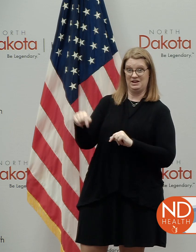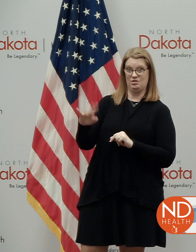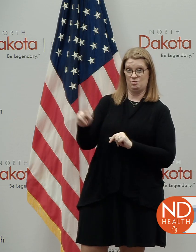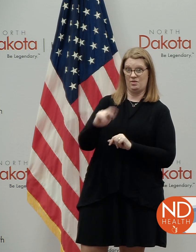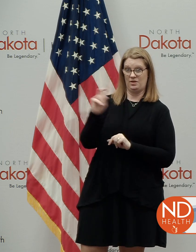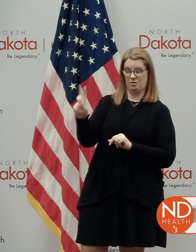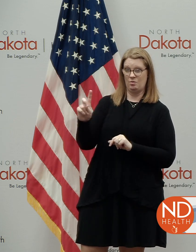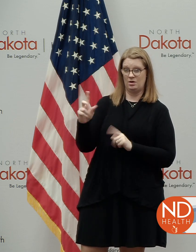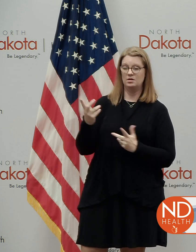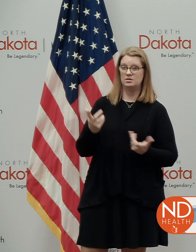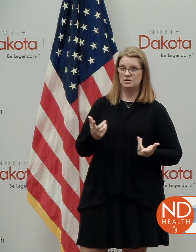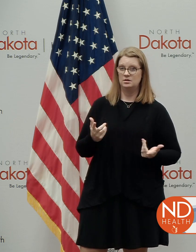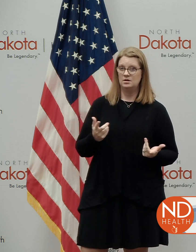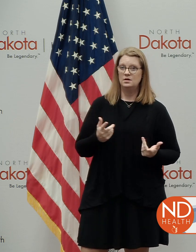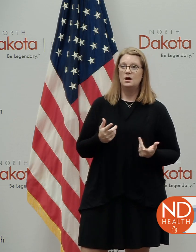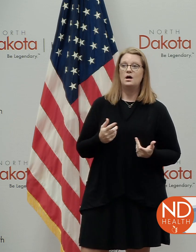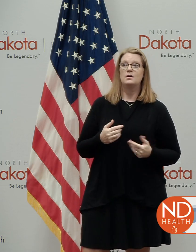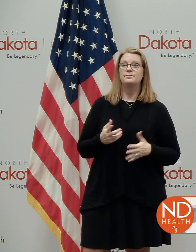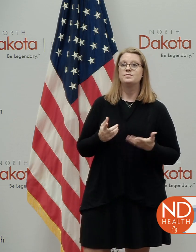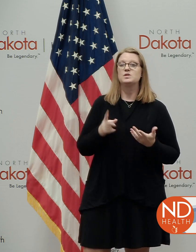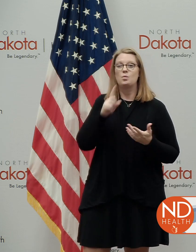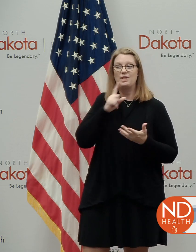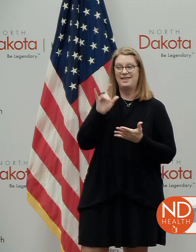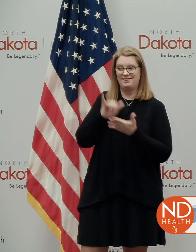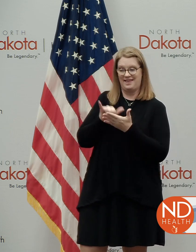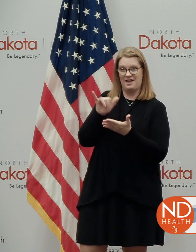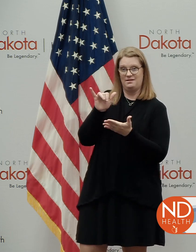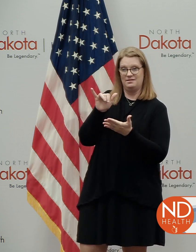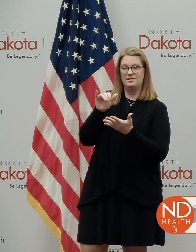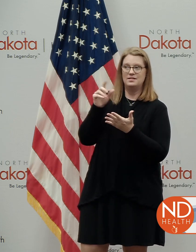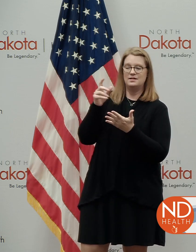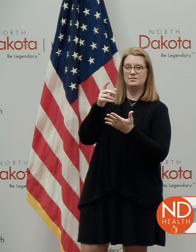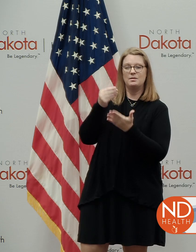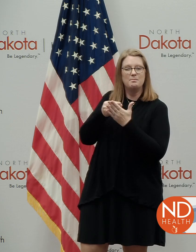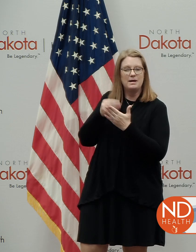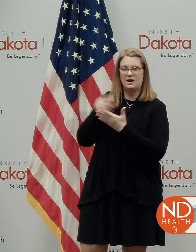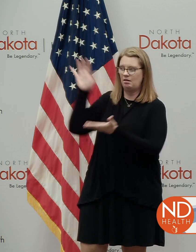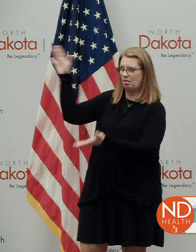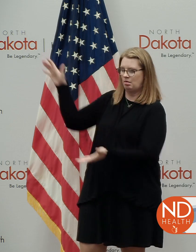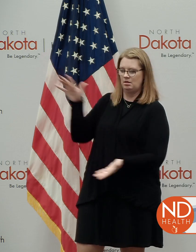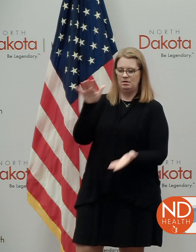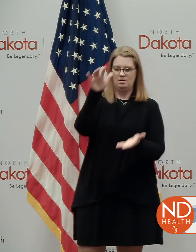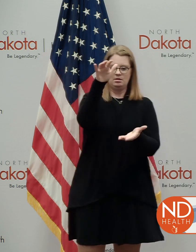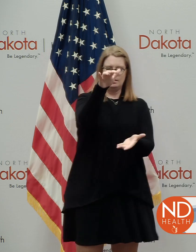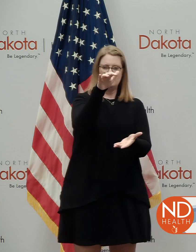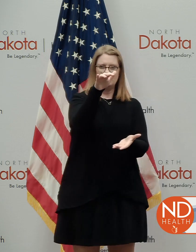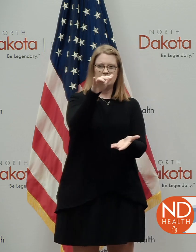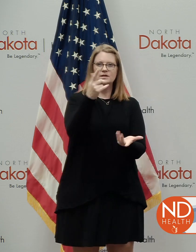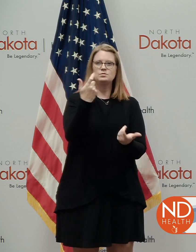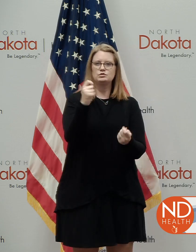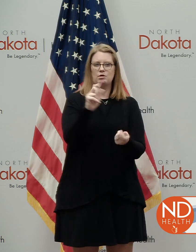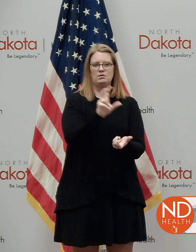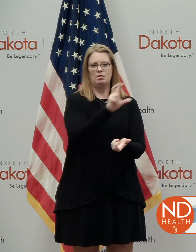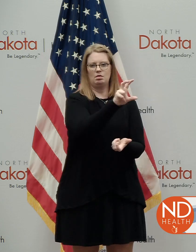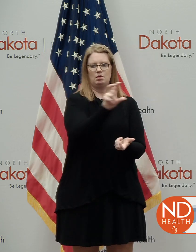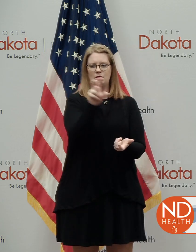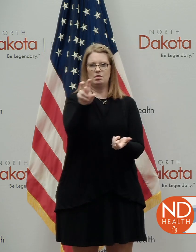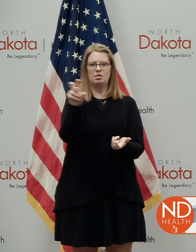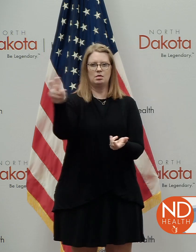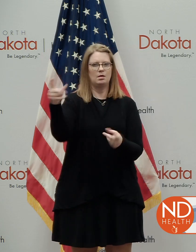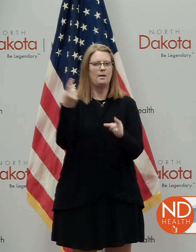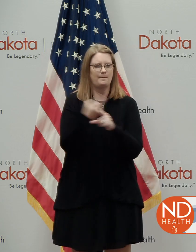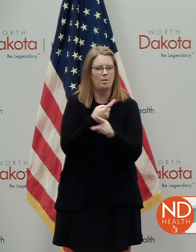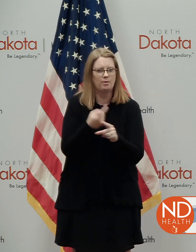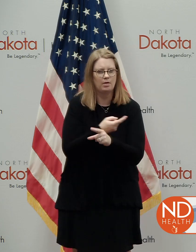to get the funds, whether it's K through 12 or whatever it is, so that we're making it work as best as we can. And